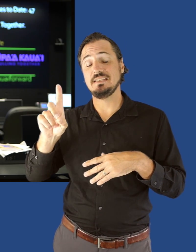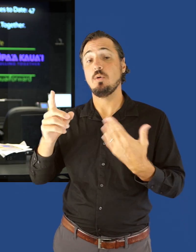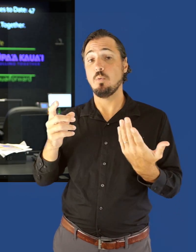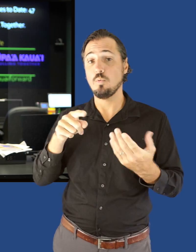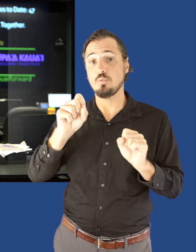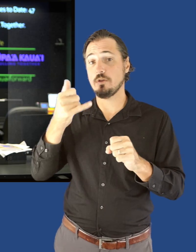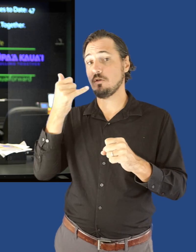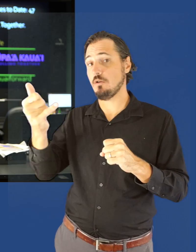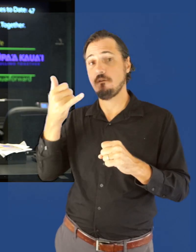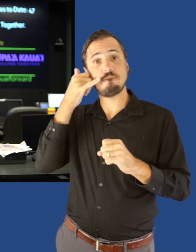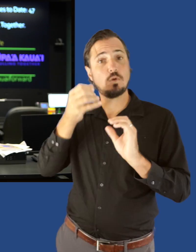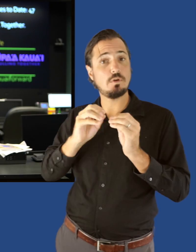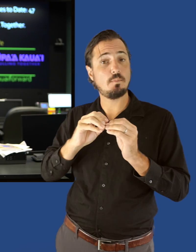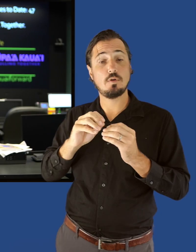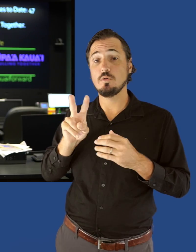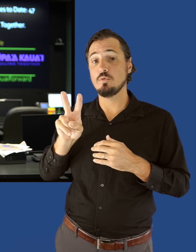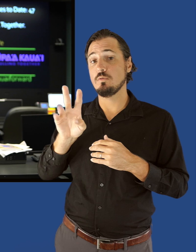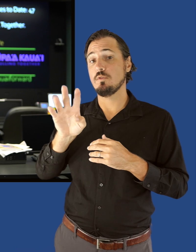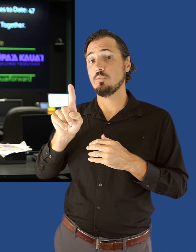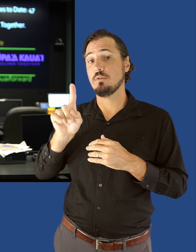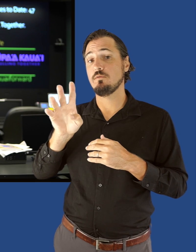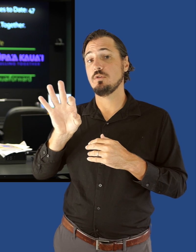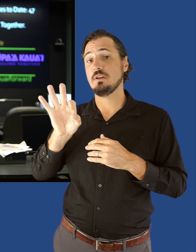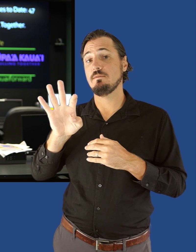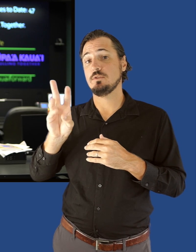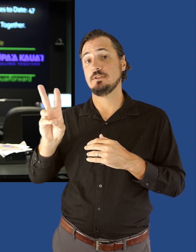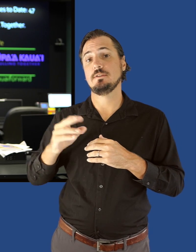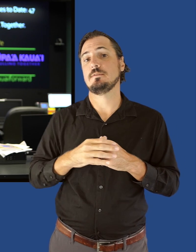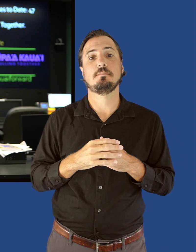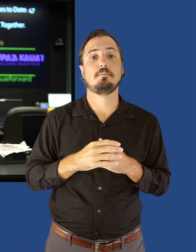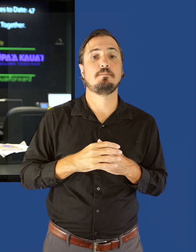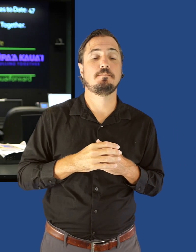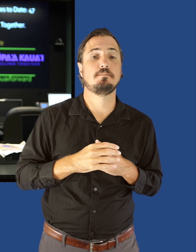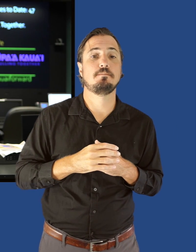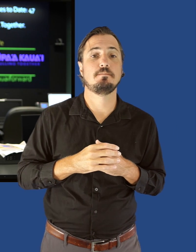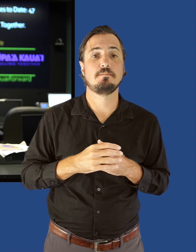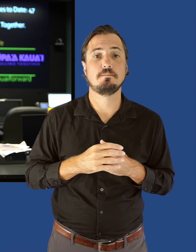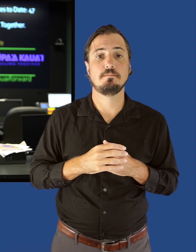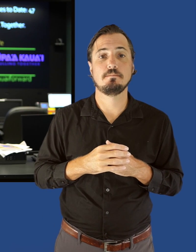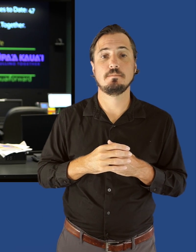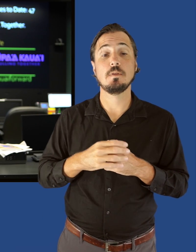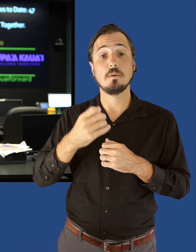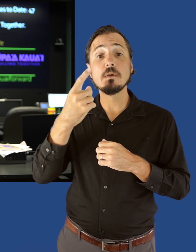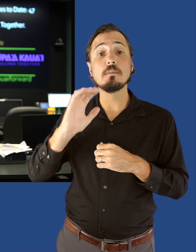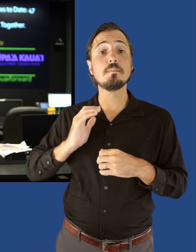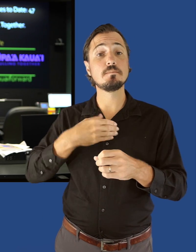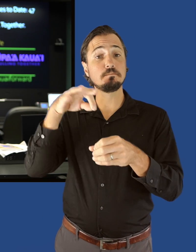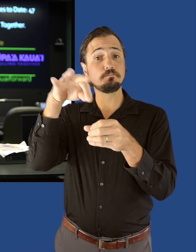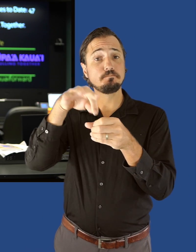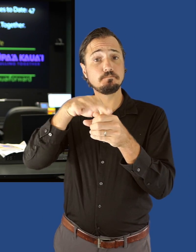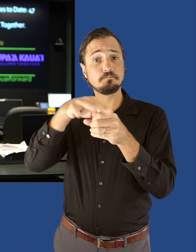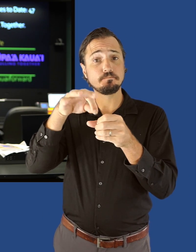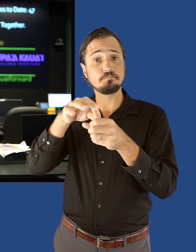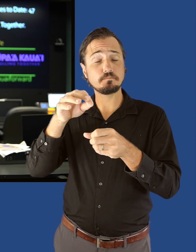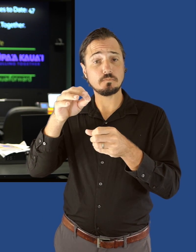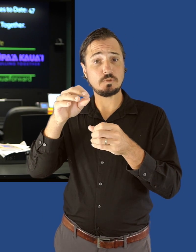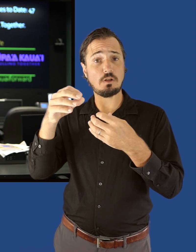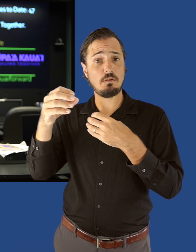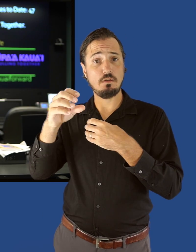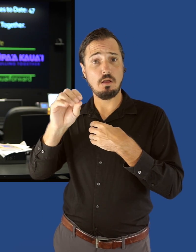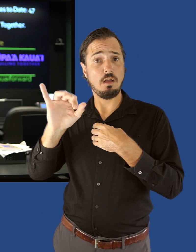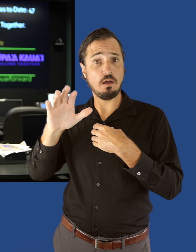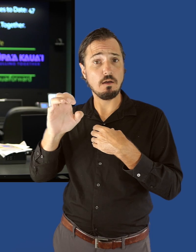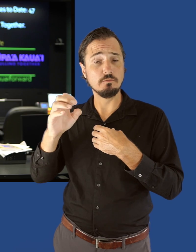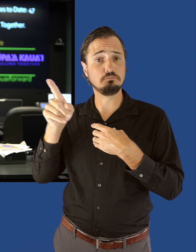www.kauai.gov/OED or call us at 241-4946. Our elections office reports that for